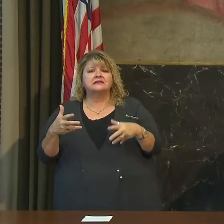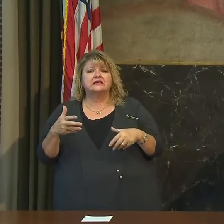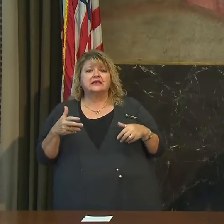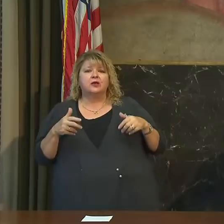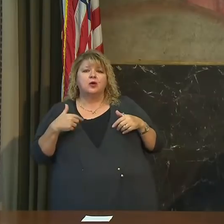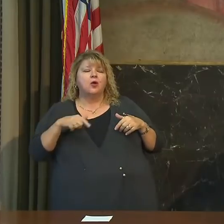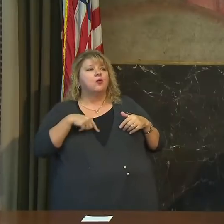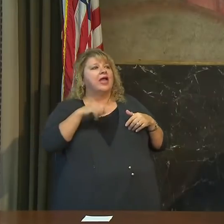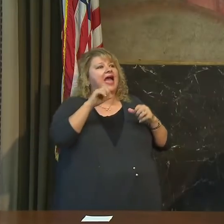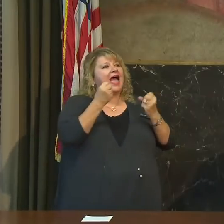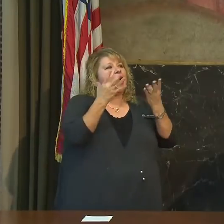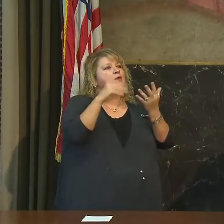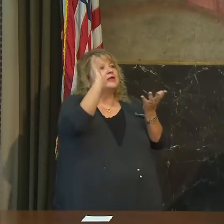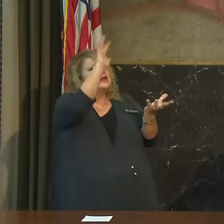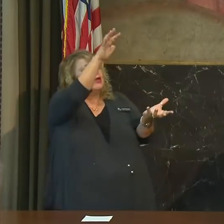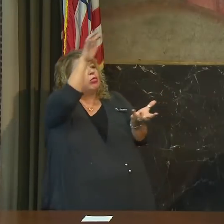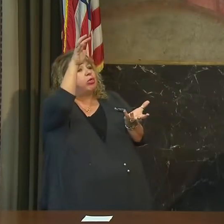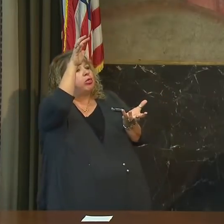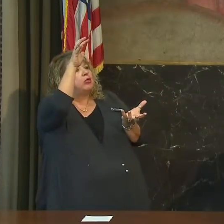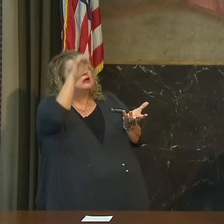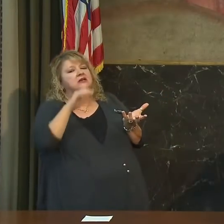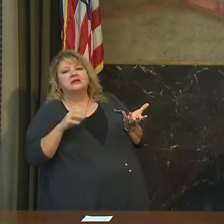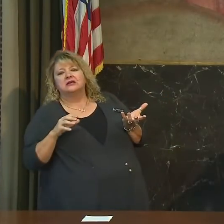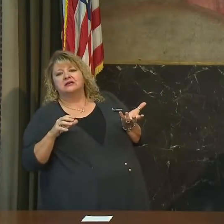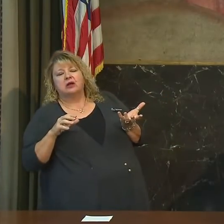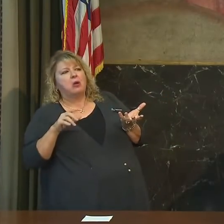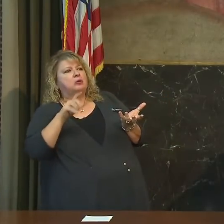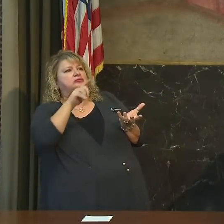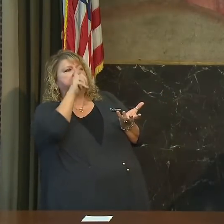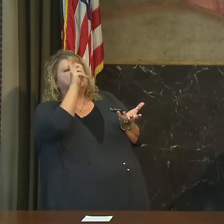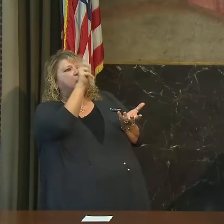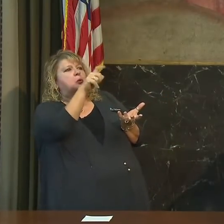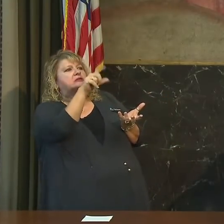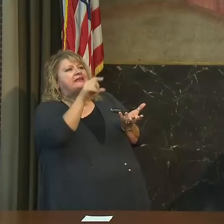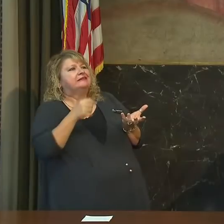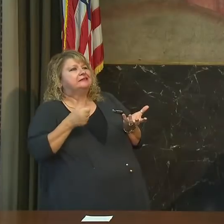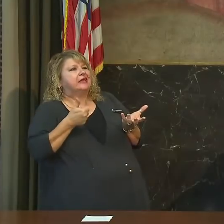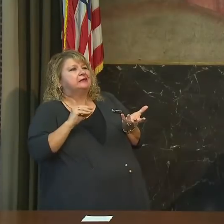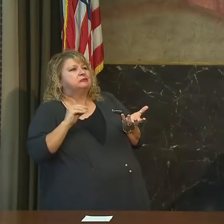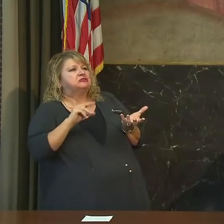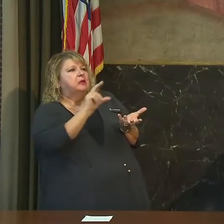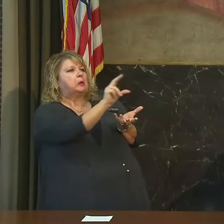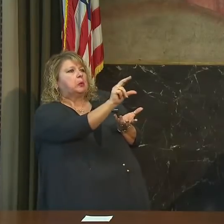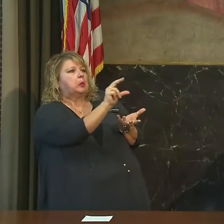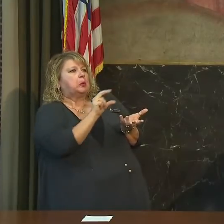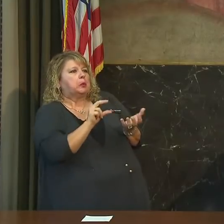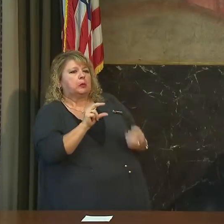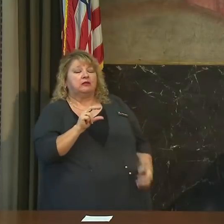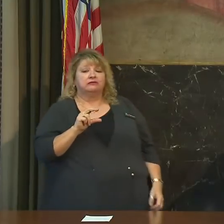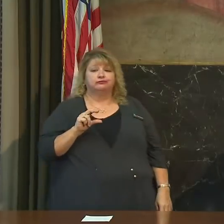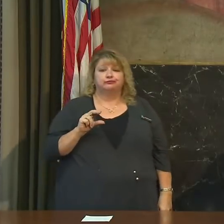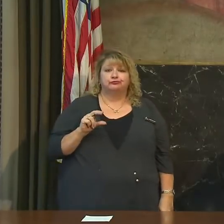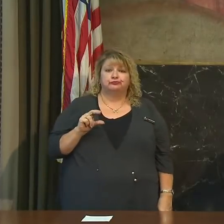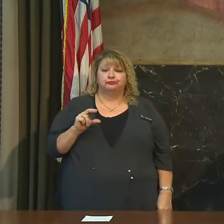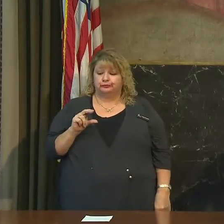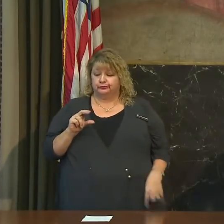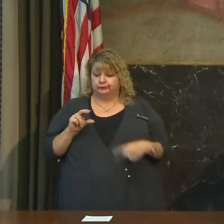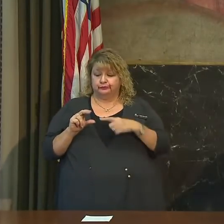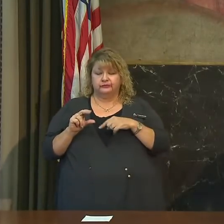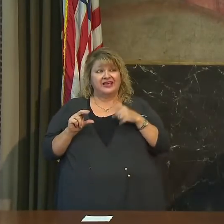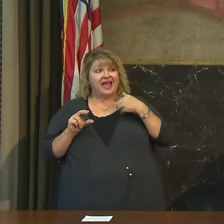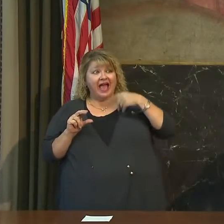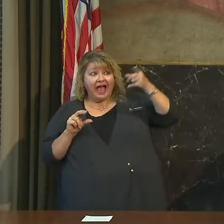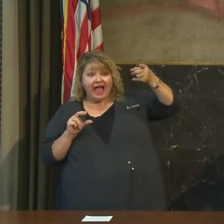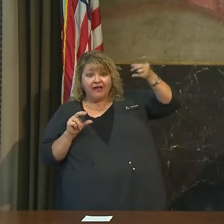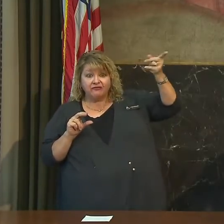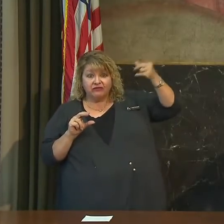doses available to us because that's all we need to administer doses to those people showing up to